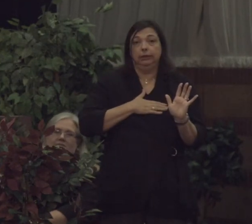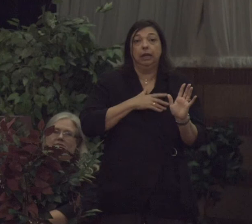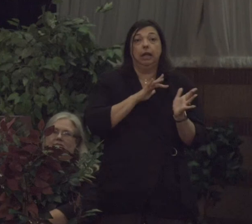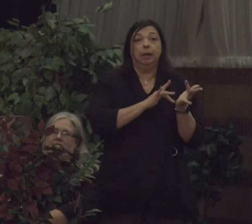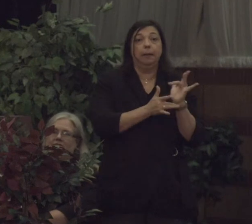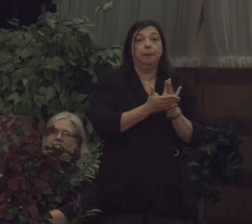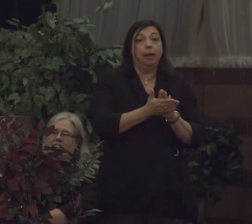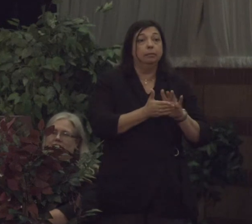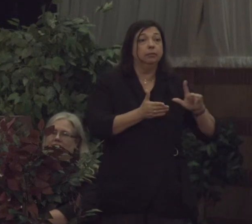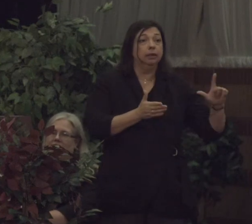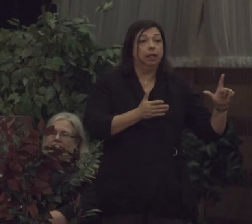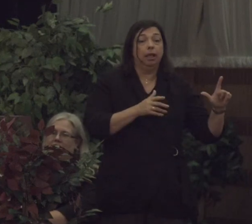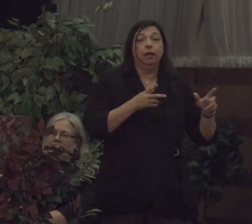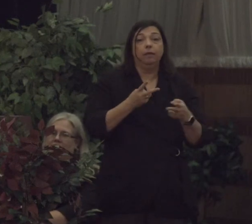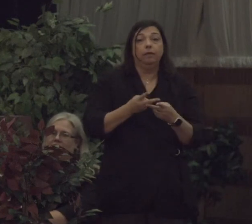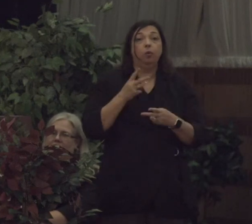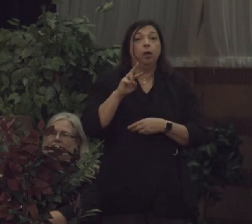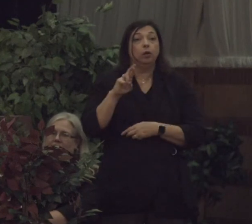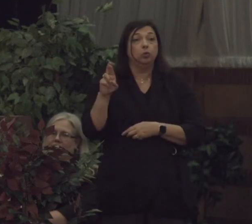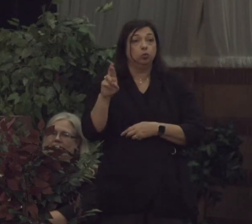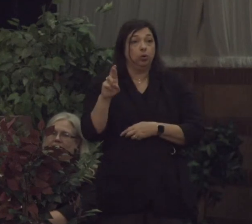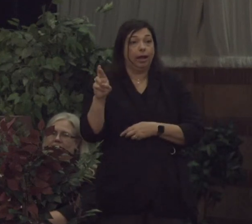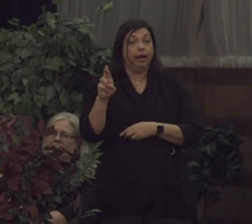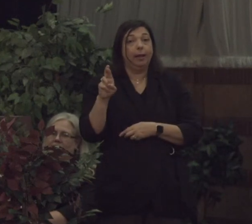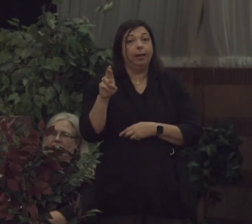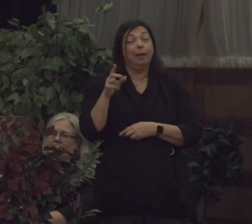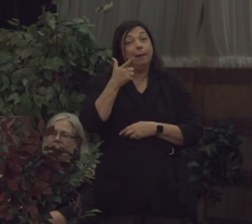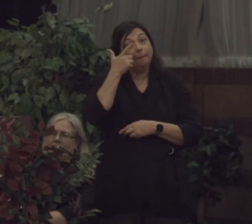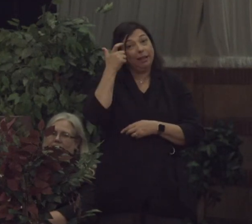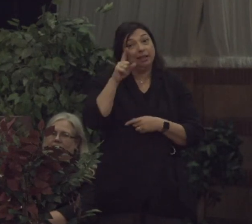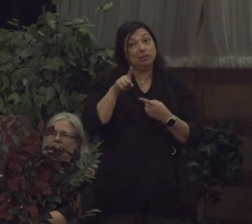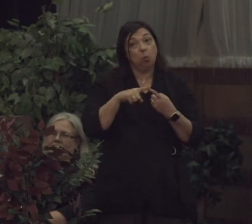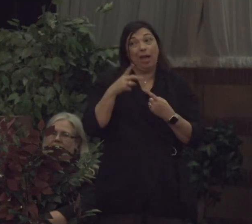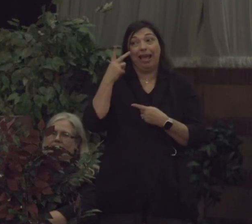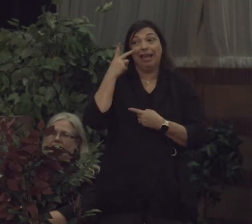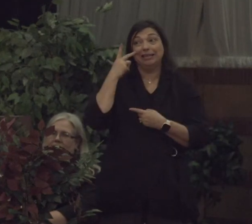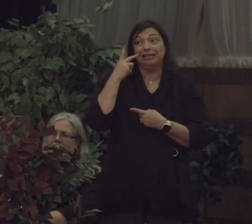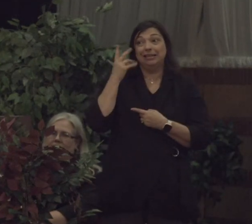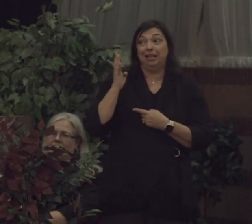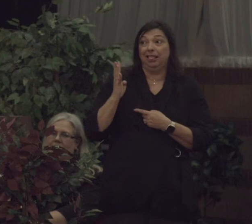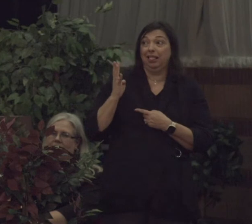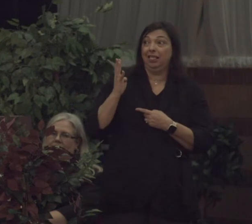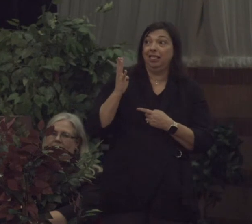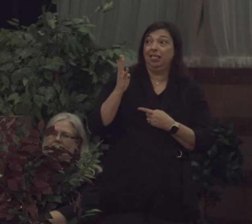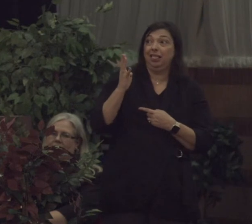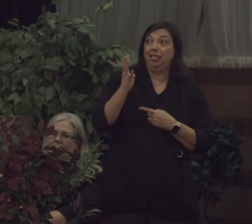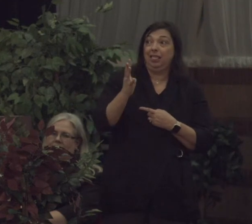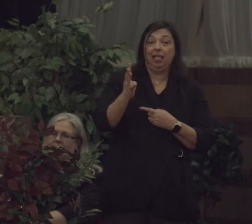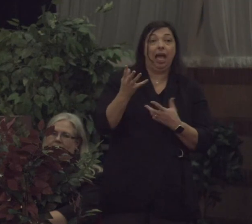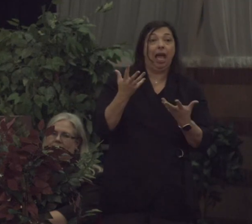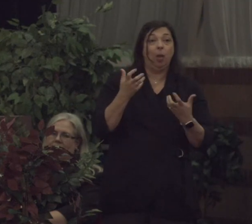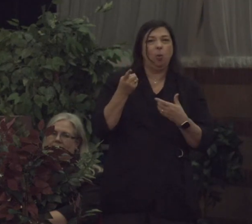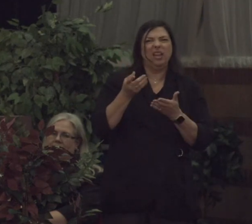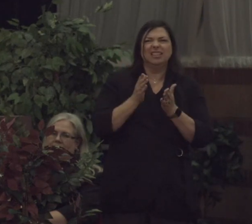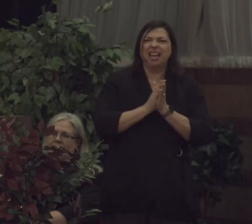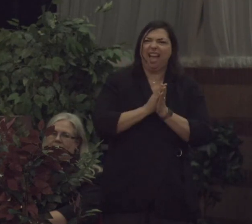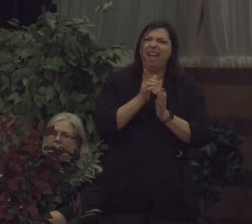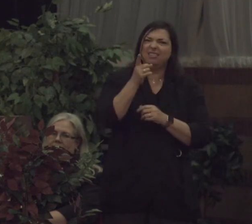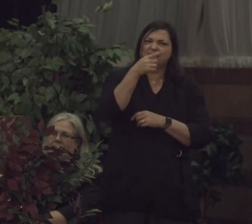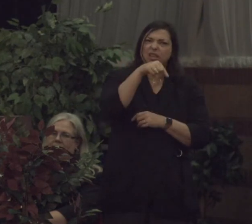in my left and the fork in my right. Because, Pastor John, when I see them walk past me, I want them to ask